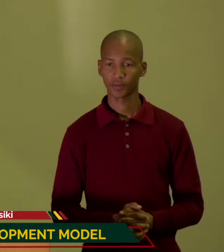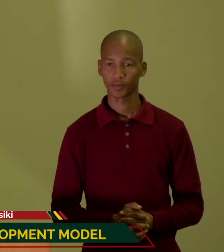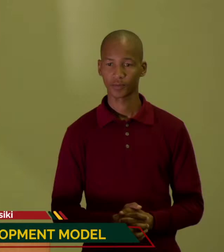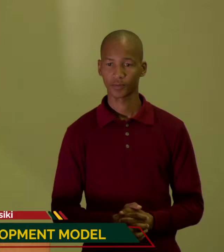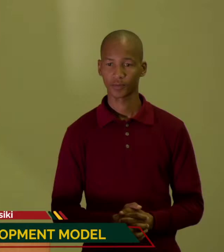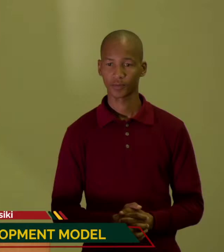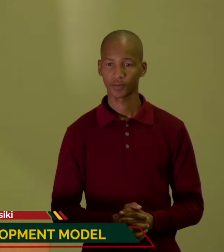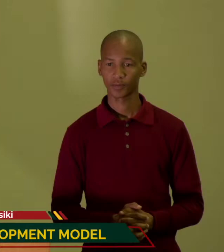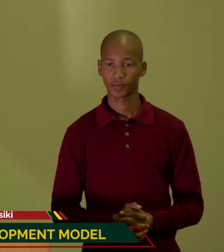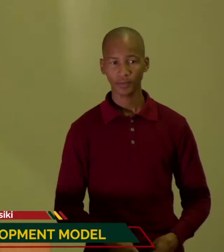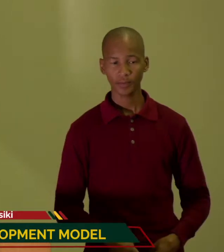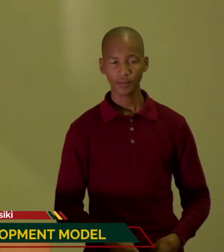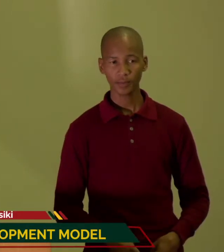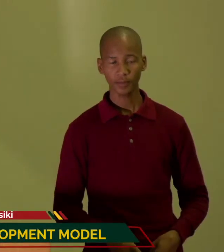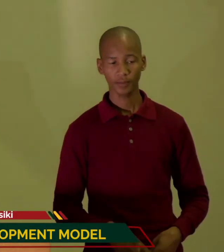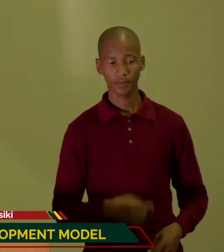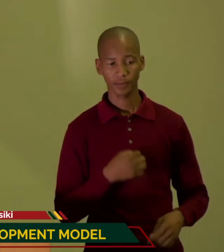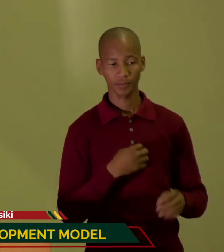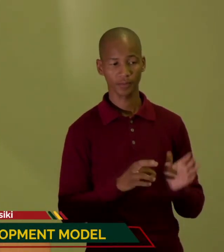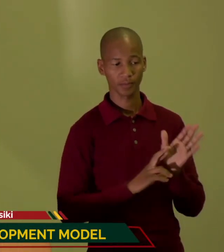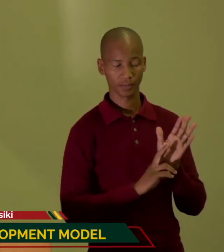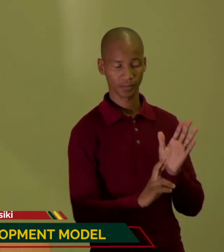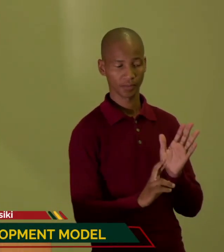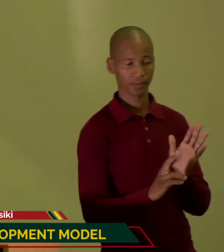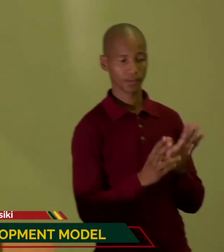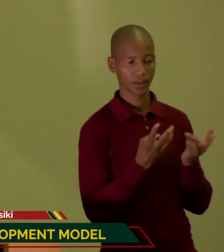On behalf of the people of Mbunza Hill,